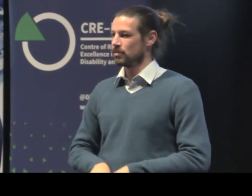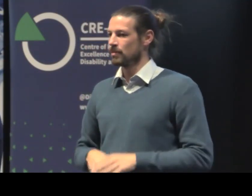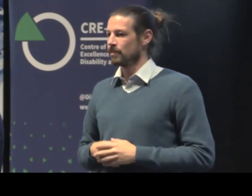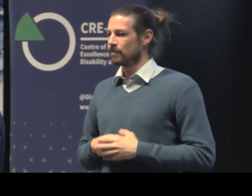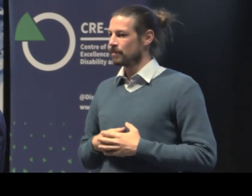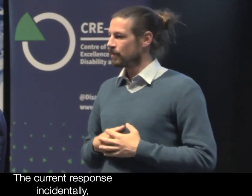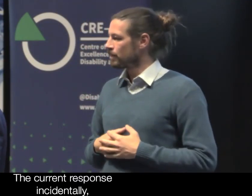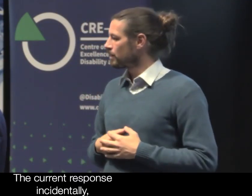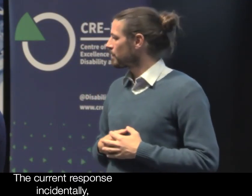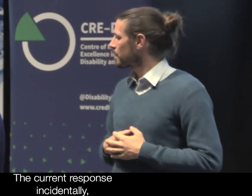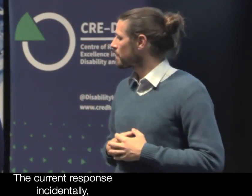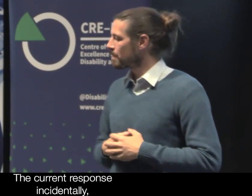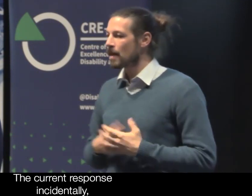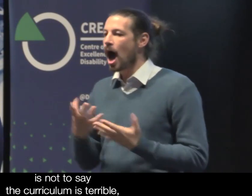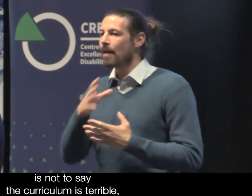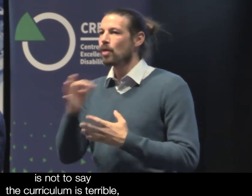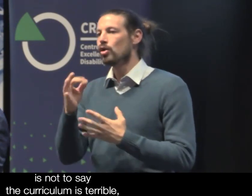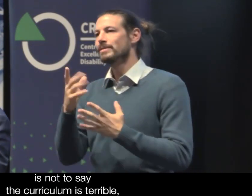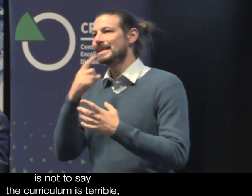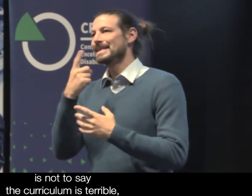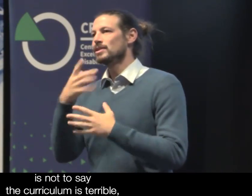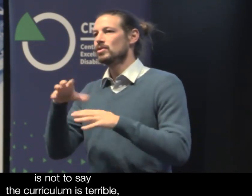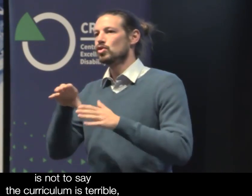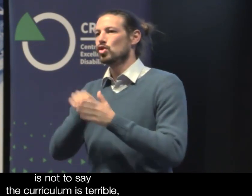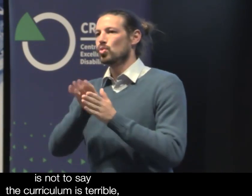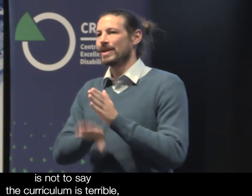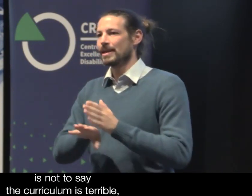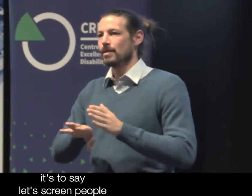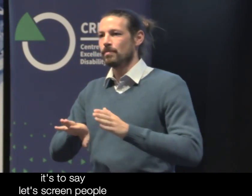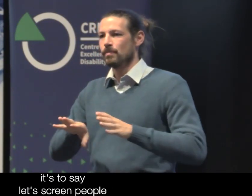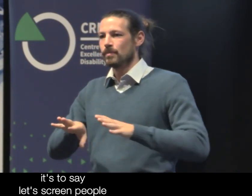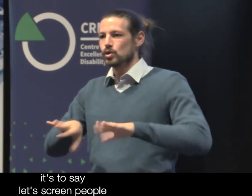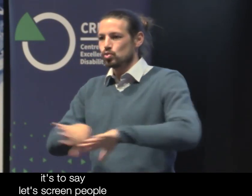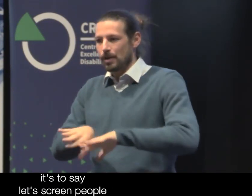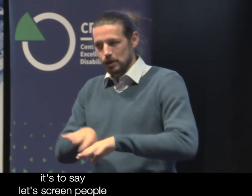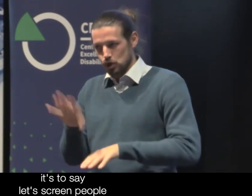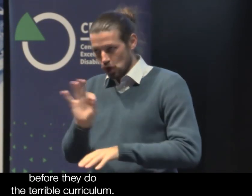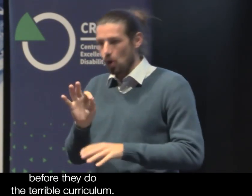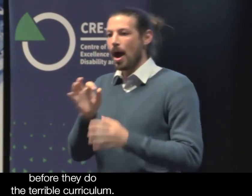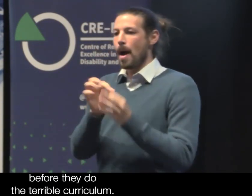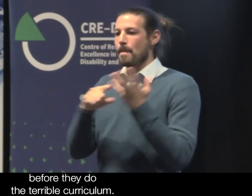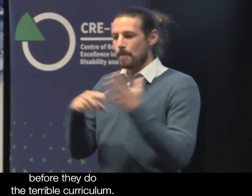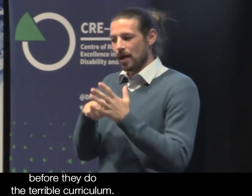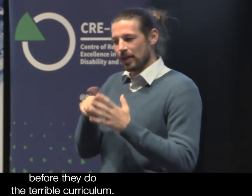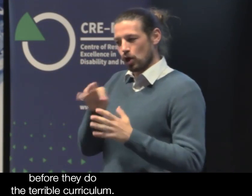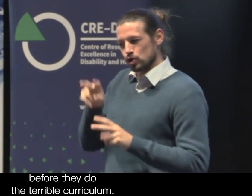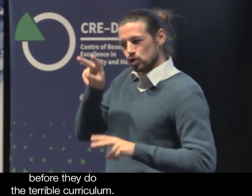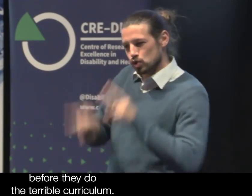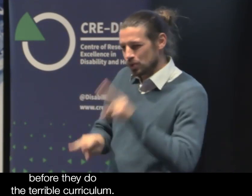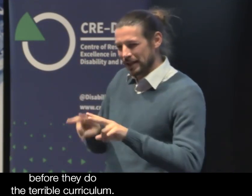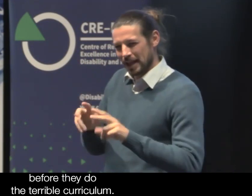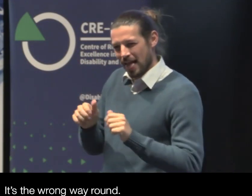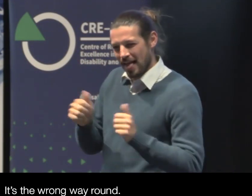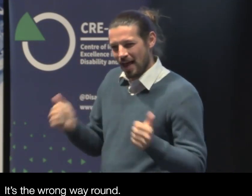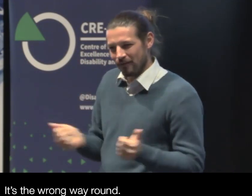current response, incidentally, is not to say the curriculum is terrible, it's to say let's screen people before they do the terrible curriculum. It's the wrong